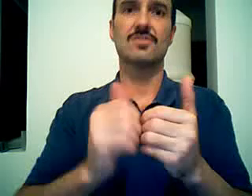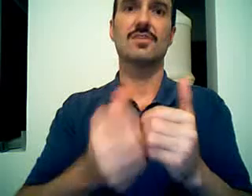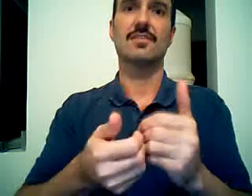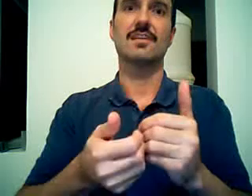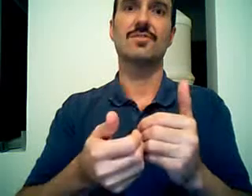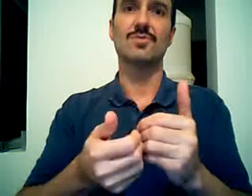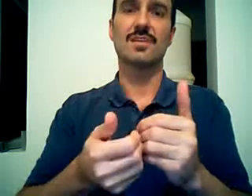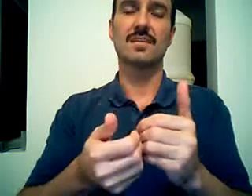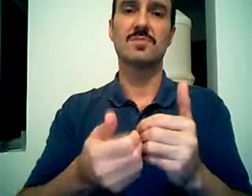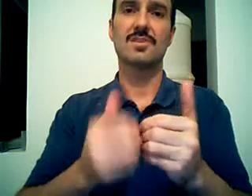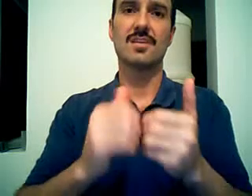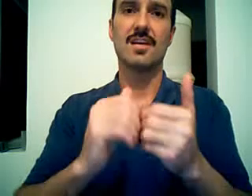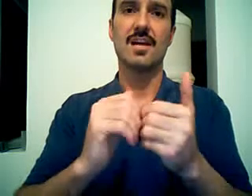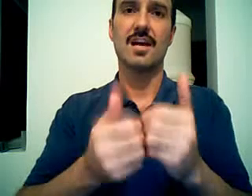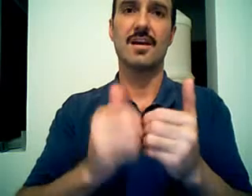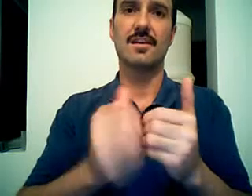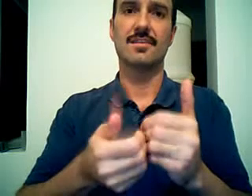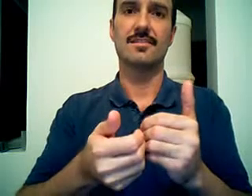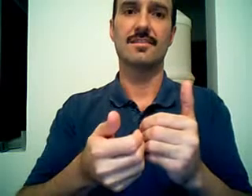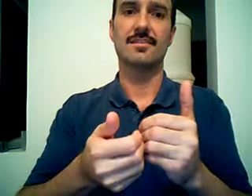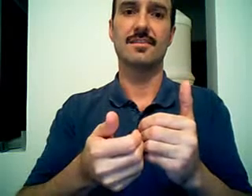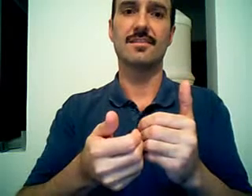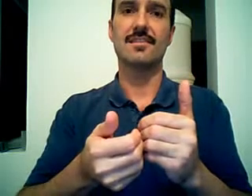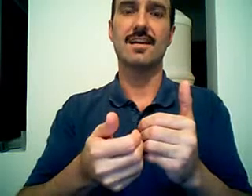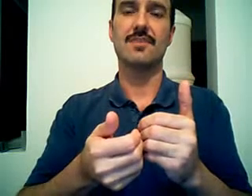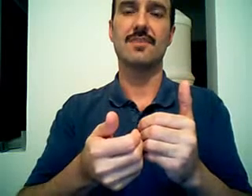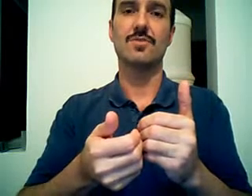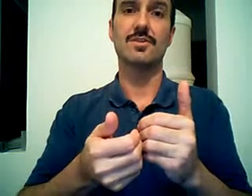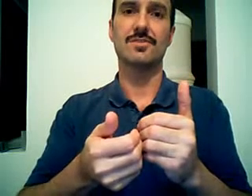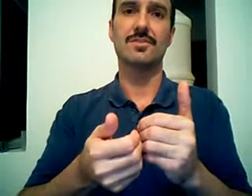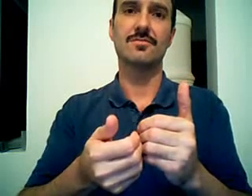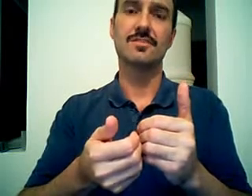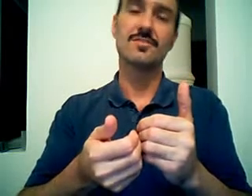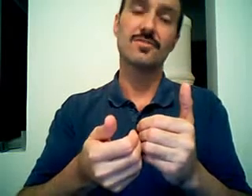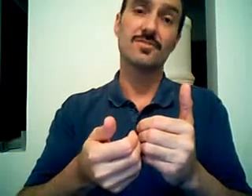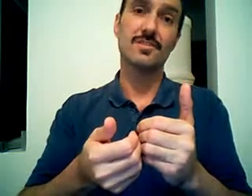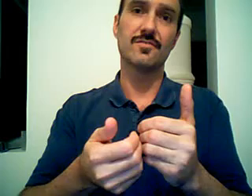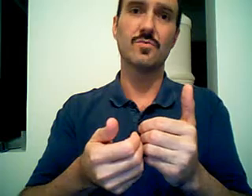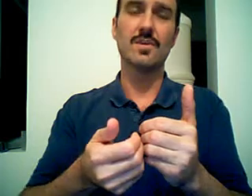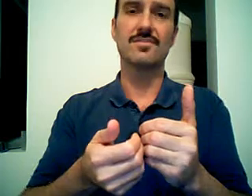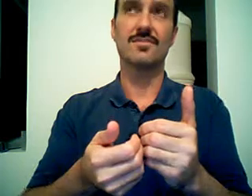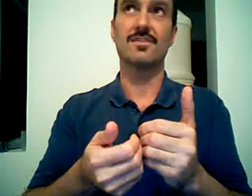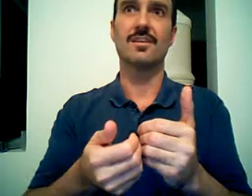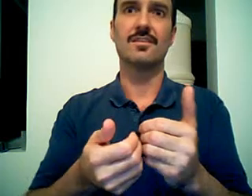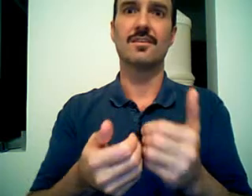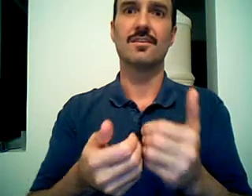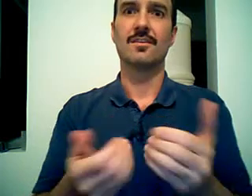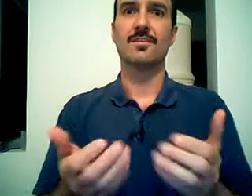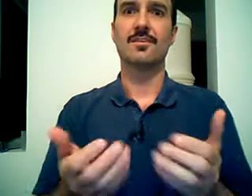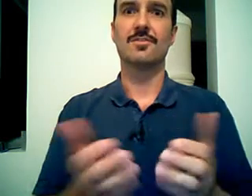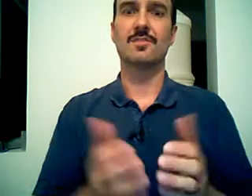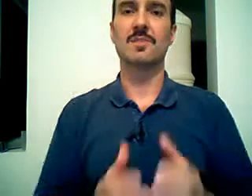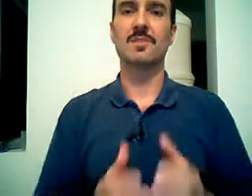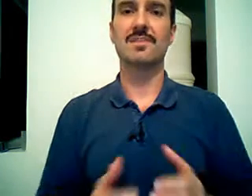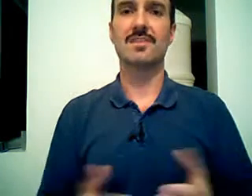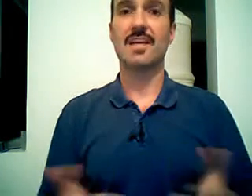like that 2 times. And that's how also. So there's different ways, just like someone might say how,